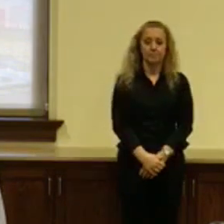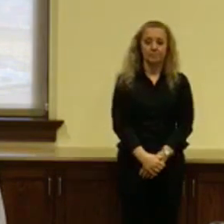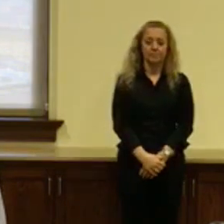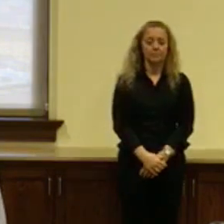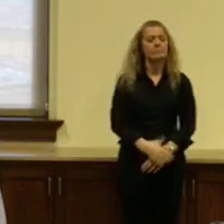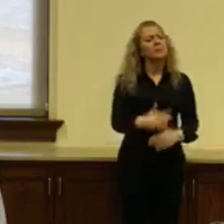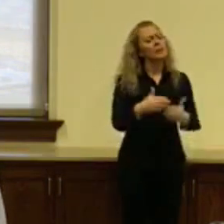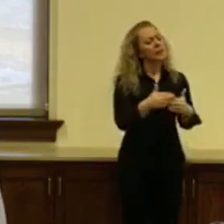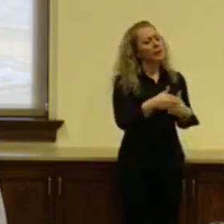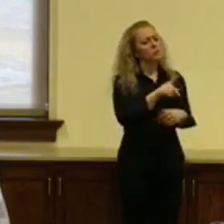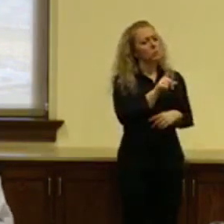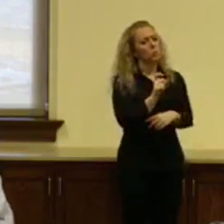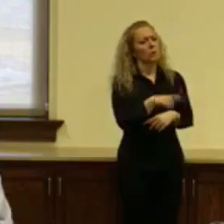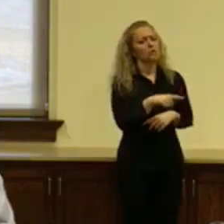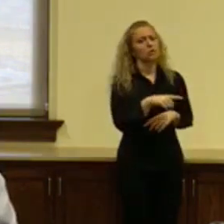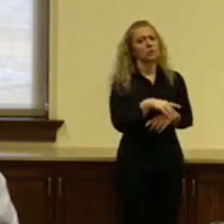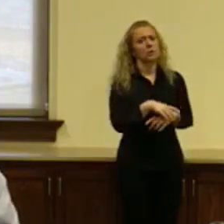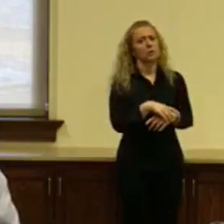The next